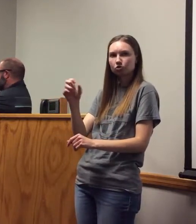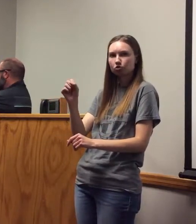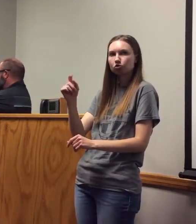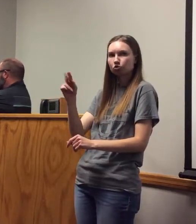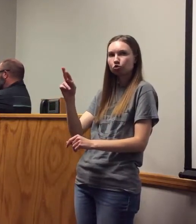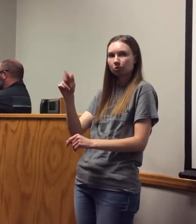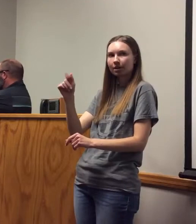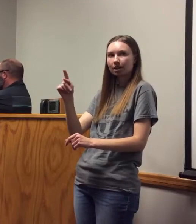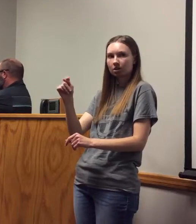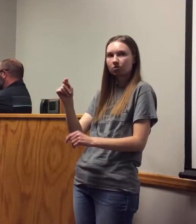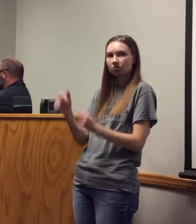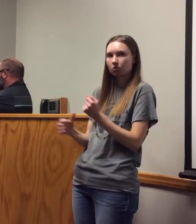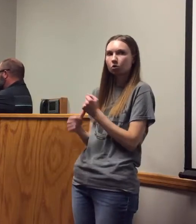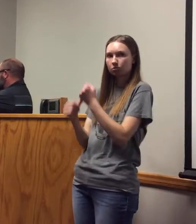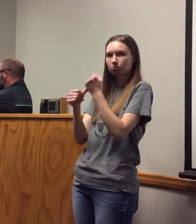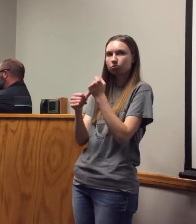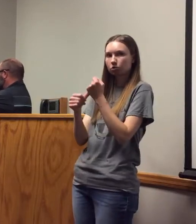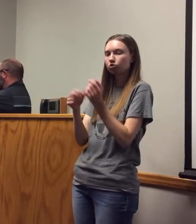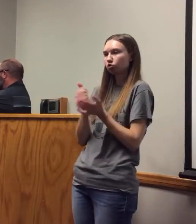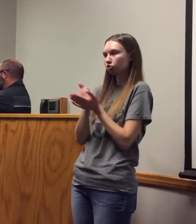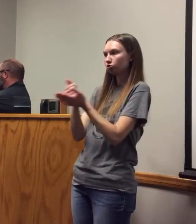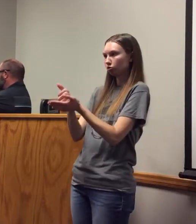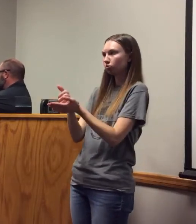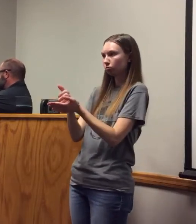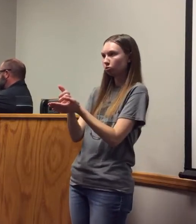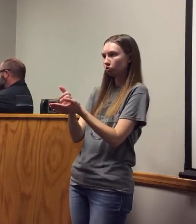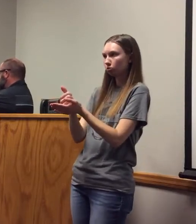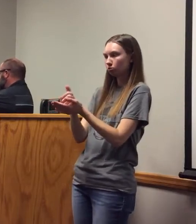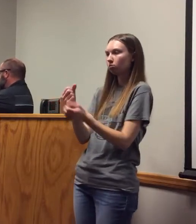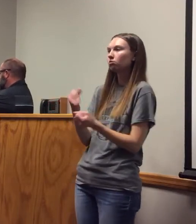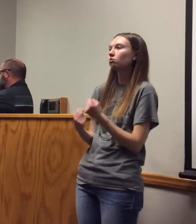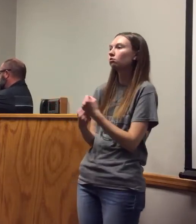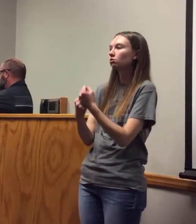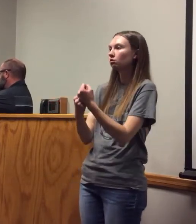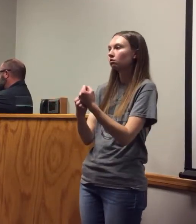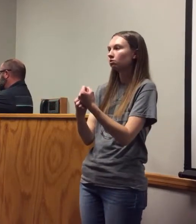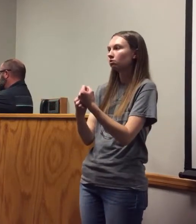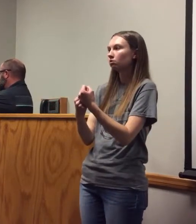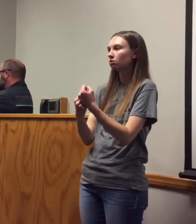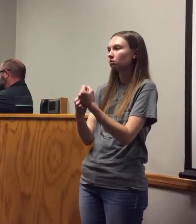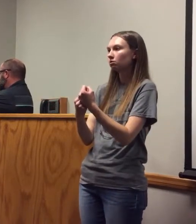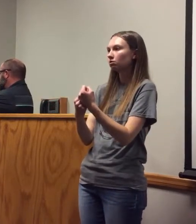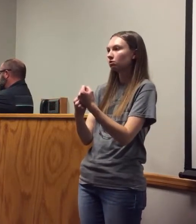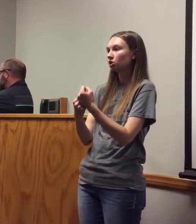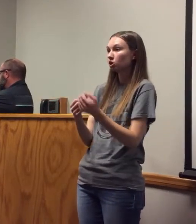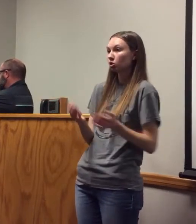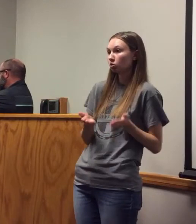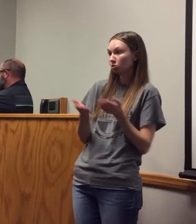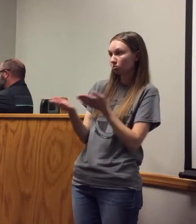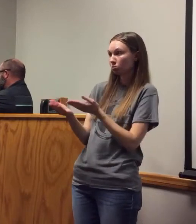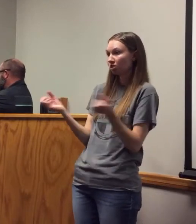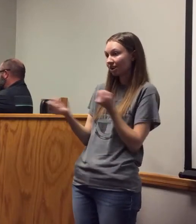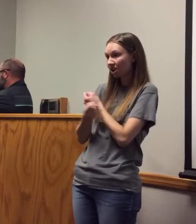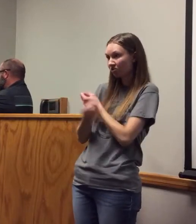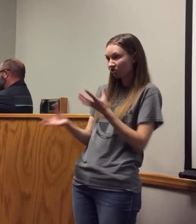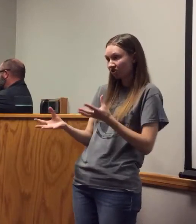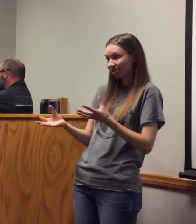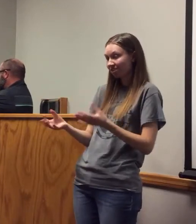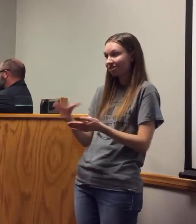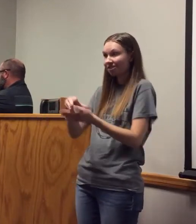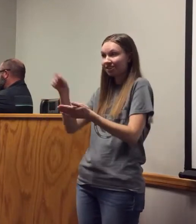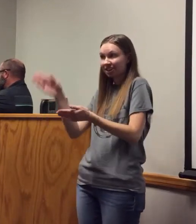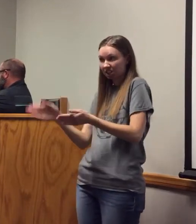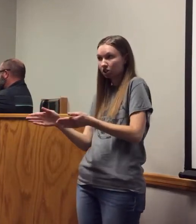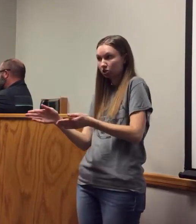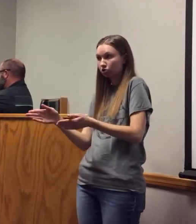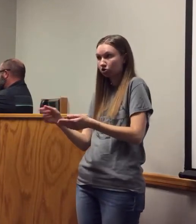an IEP meeting, bring in kind of a nickel pair of eyes. Are we providing everything that the kids need, or is there any